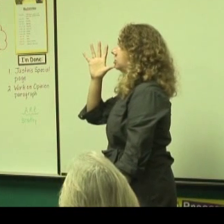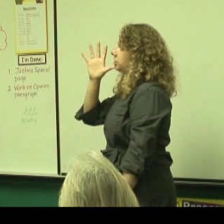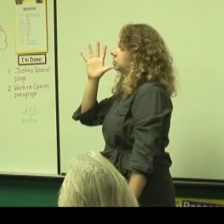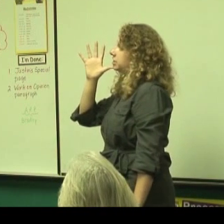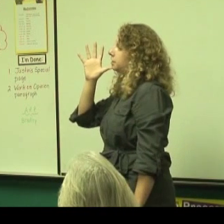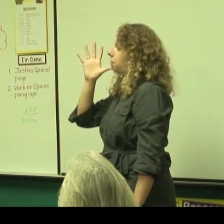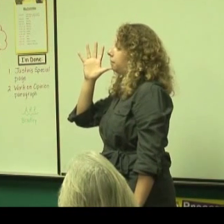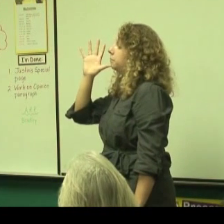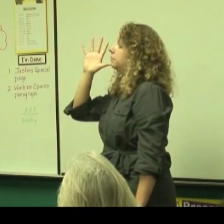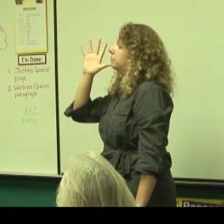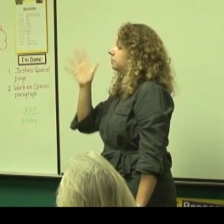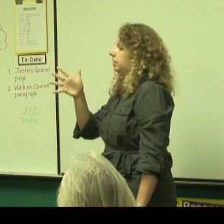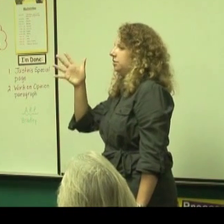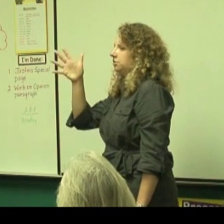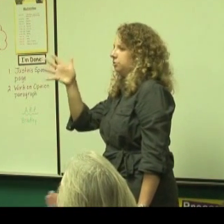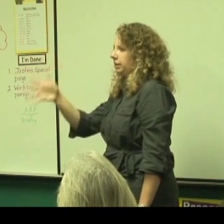touching here, just like mom, and then twice.